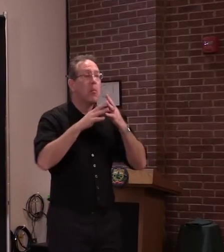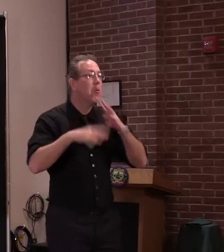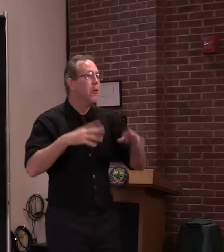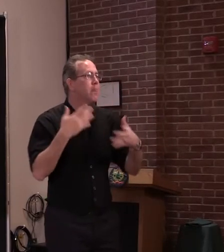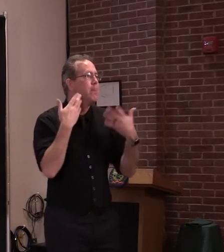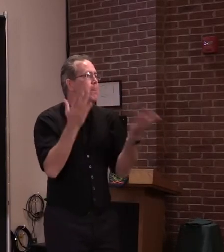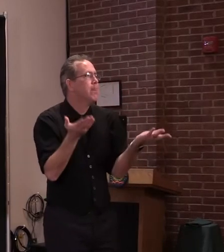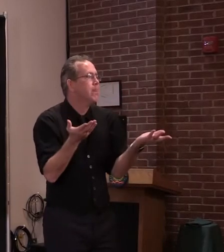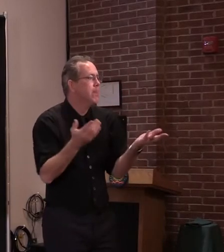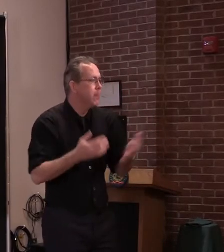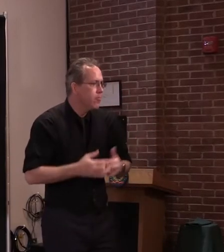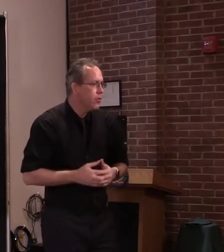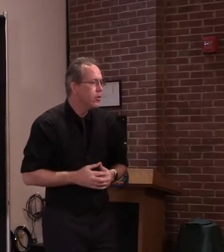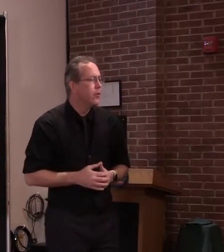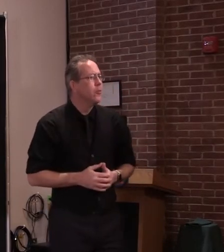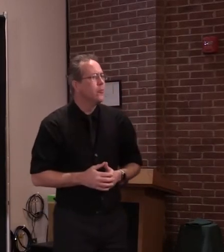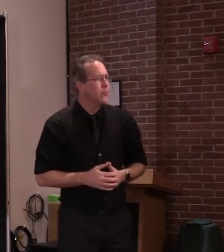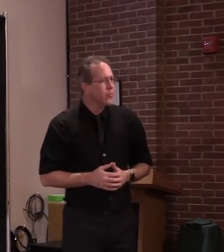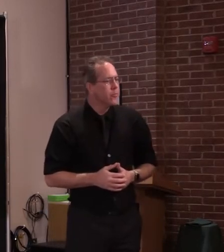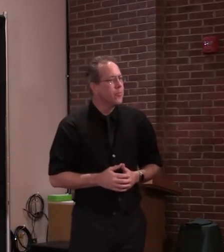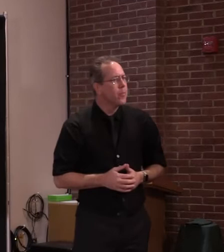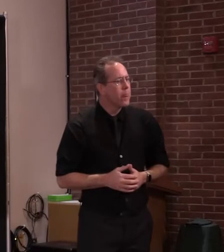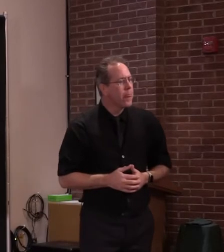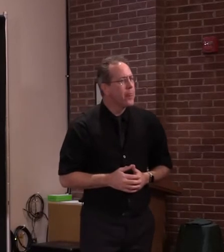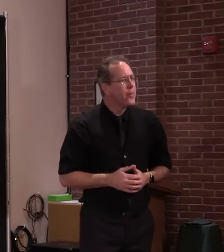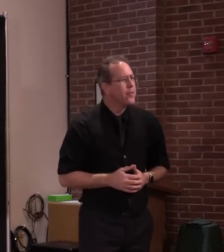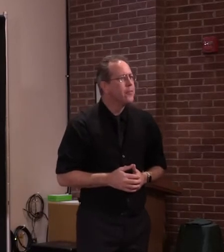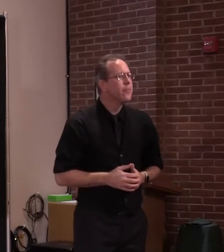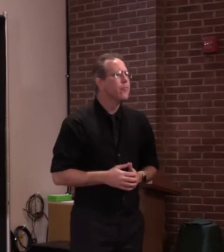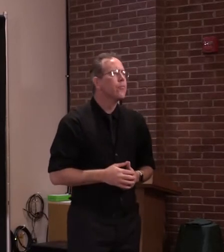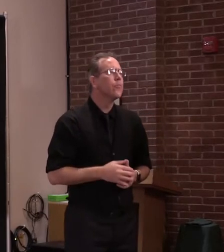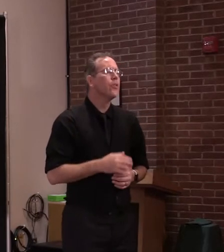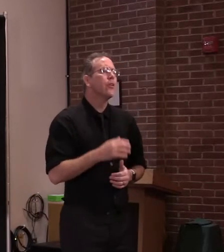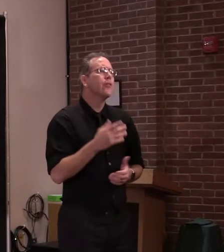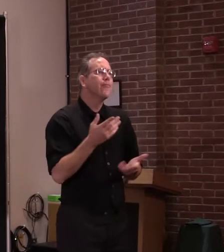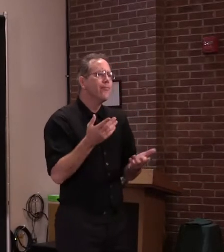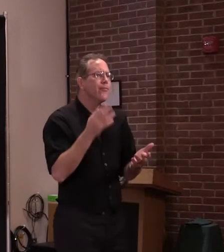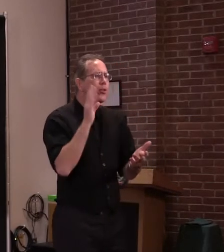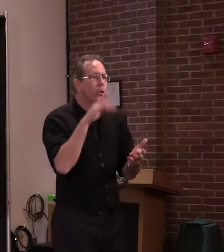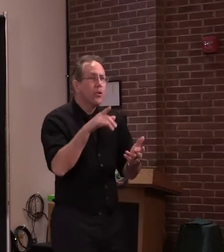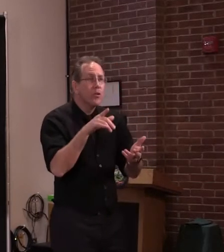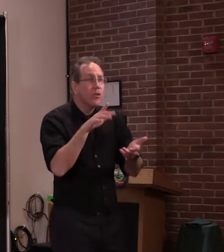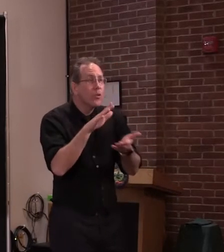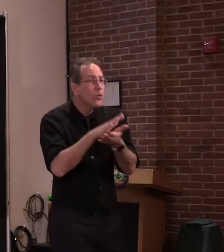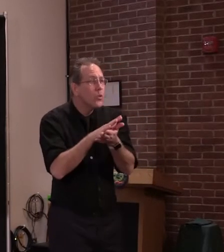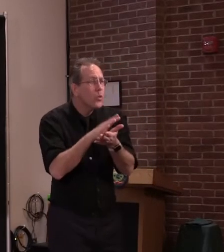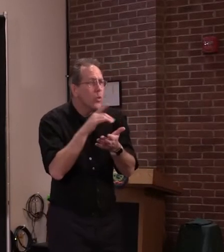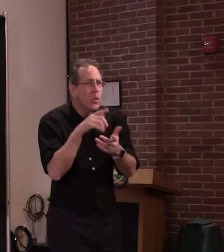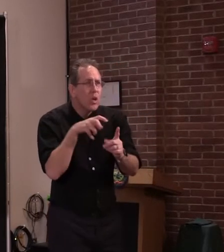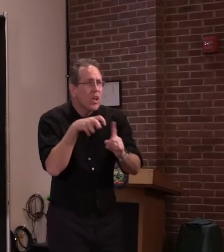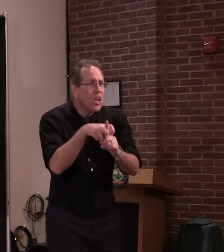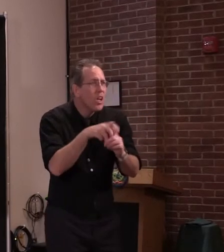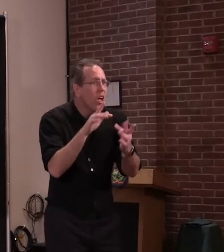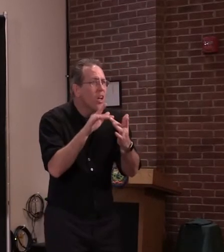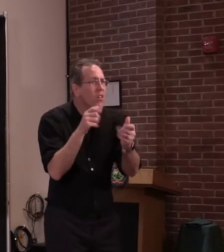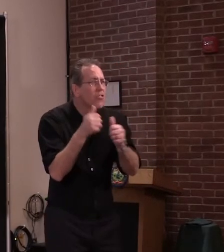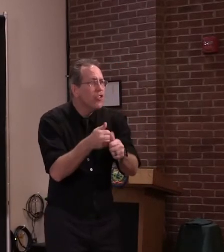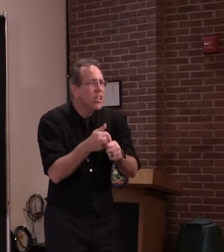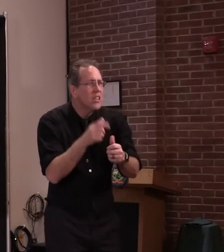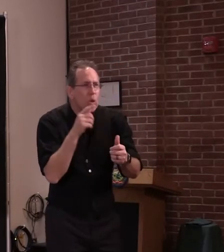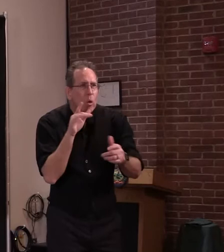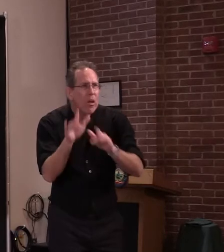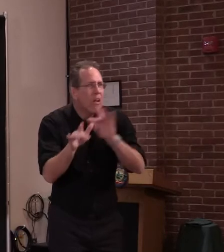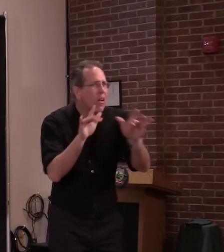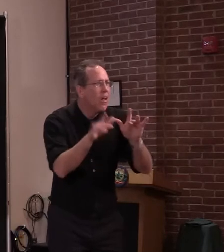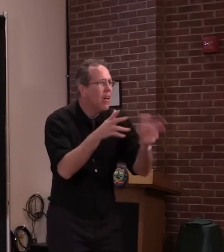contacts that happen in school. We have no idea what kind of close contacts are happening outside of the school. And what we've always been relying on this